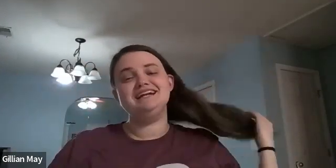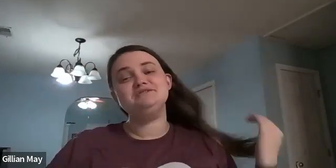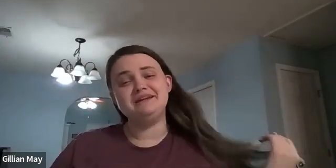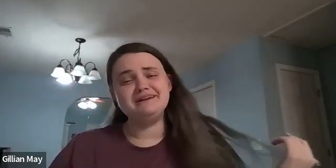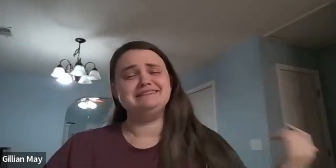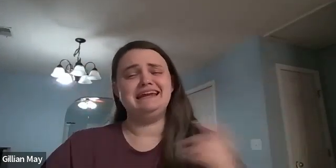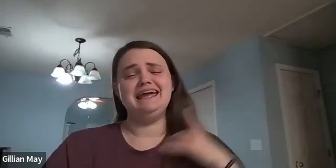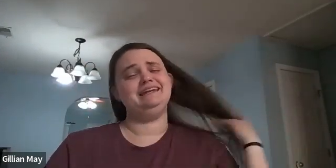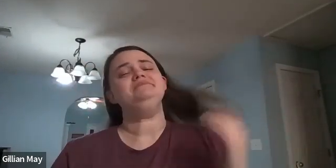do anyways. And I hate it.